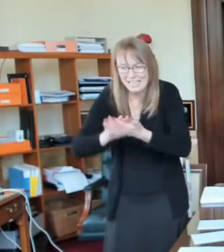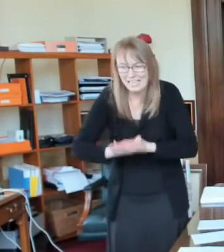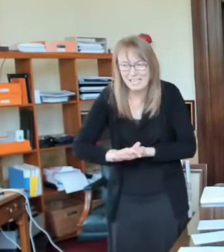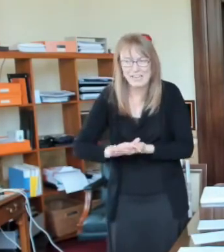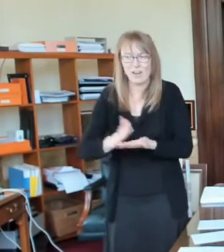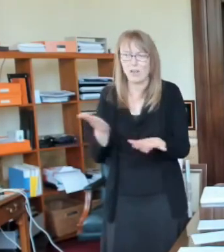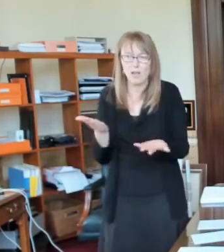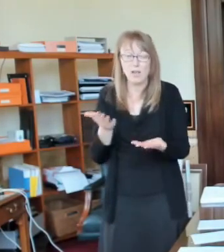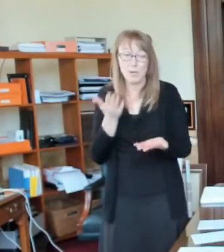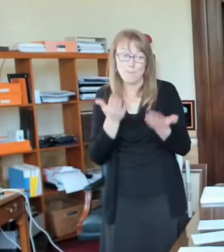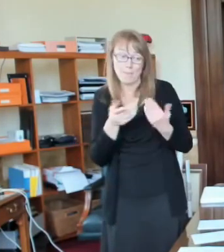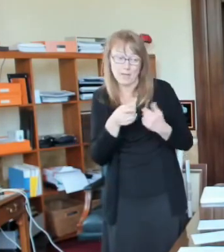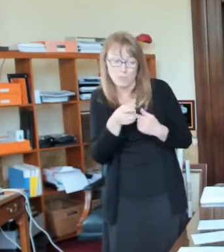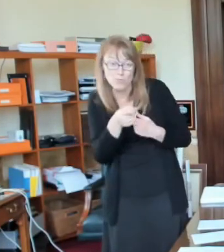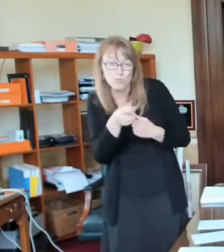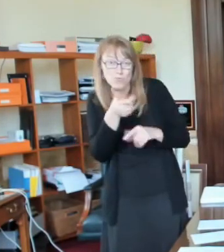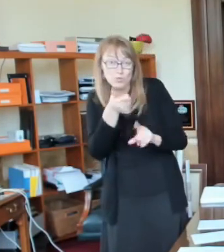enough.